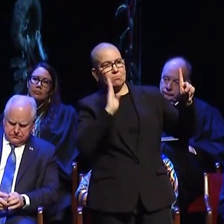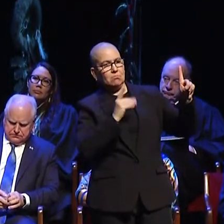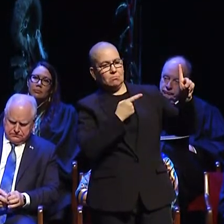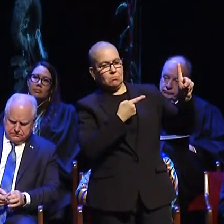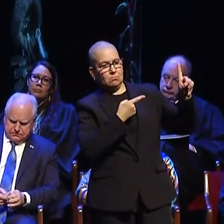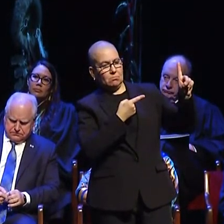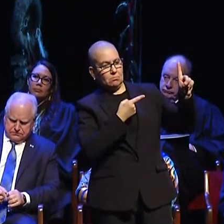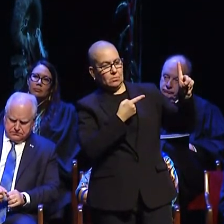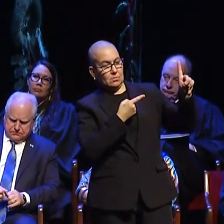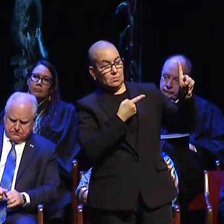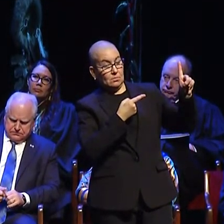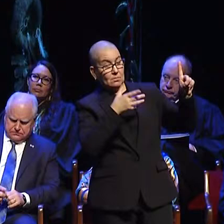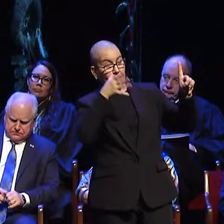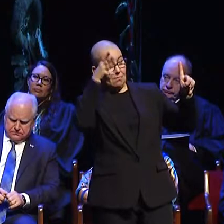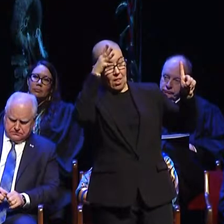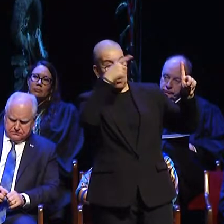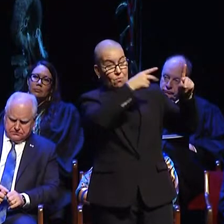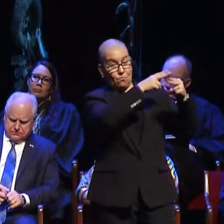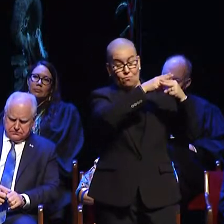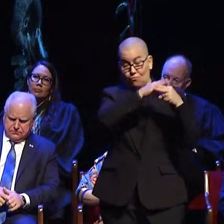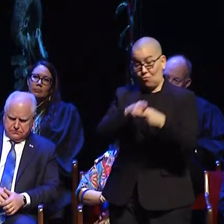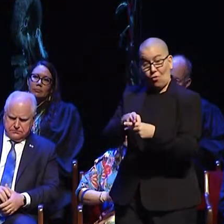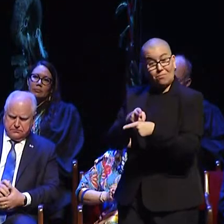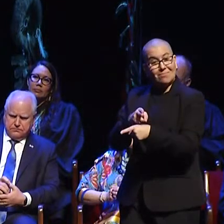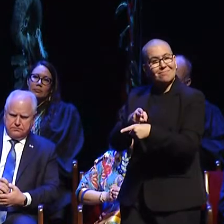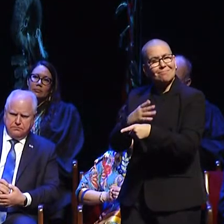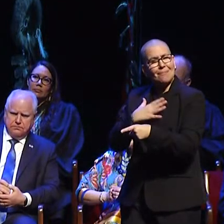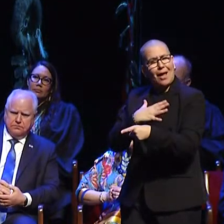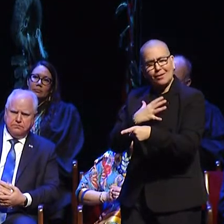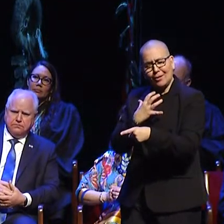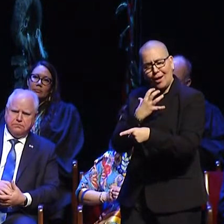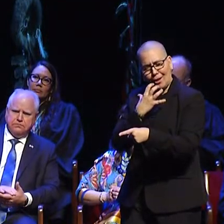my beloved.